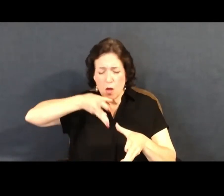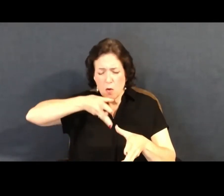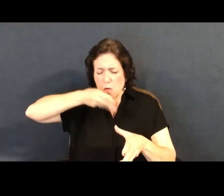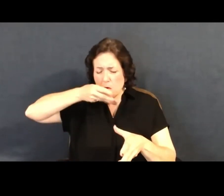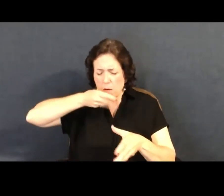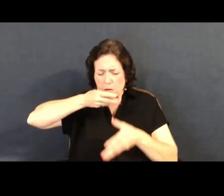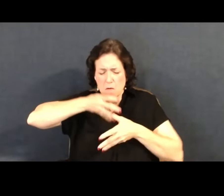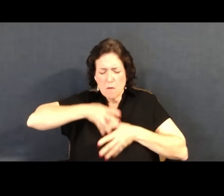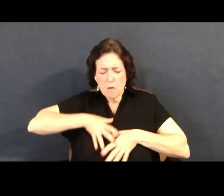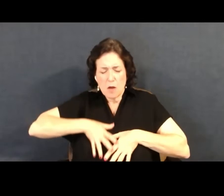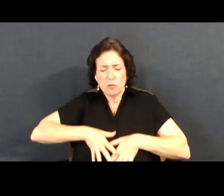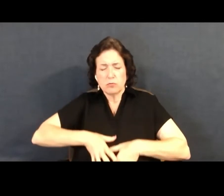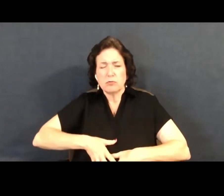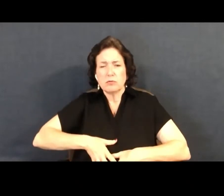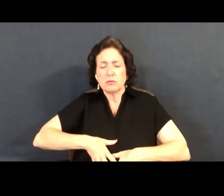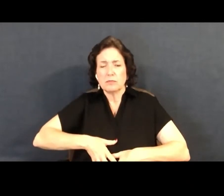belly ached.